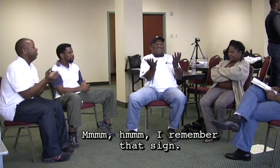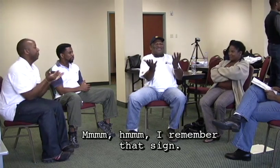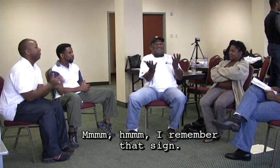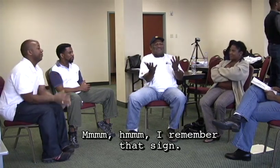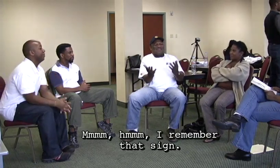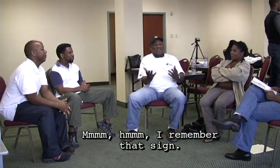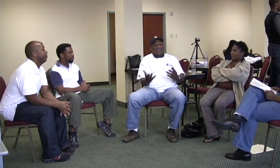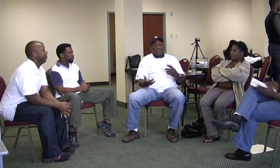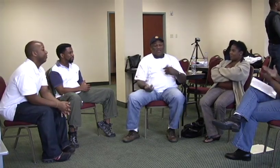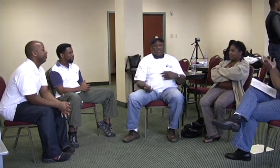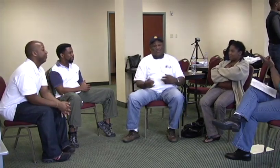that sign.